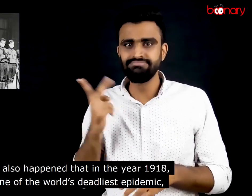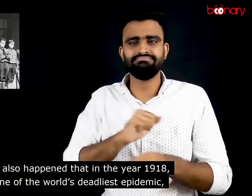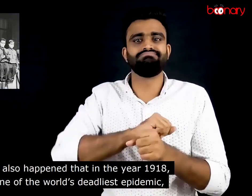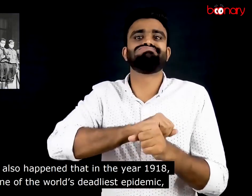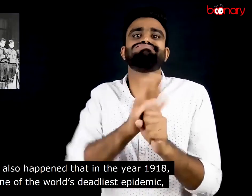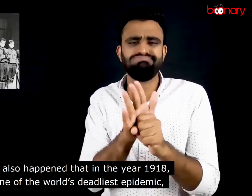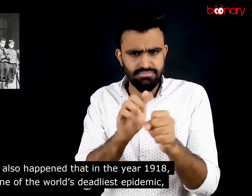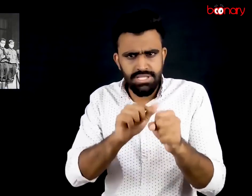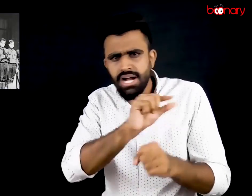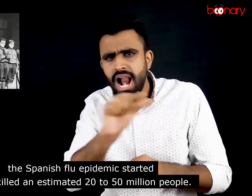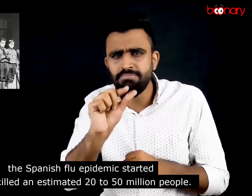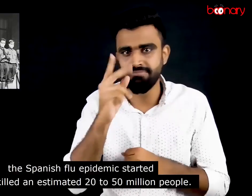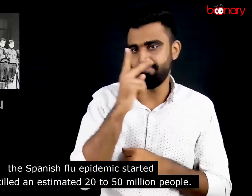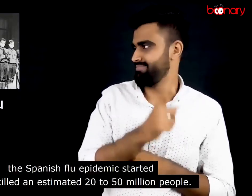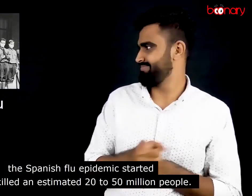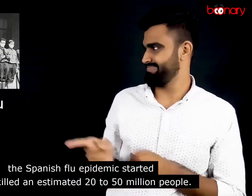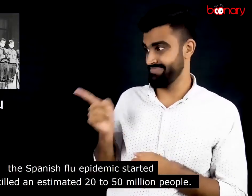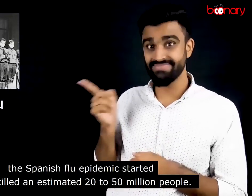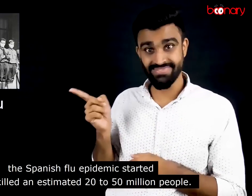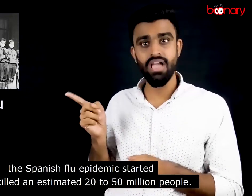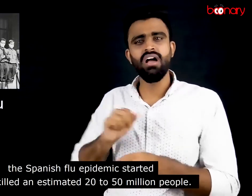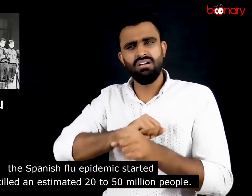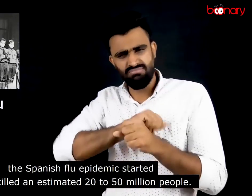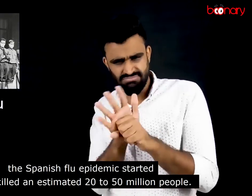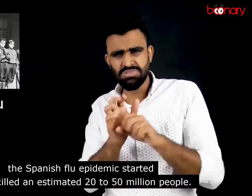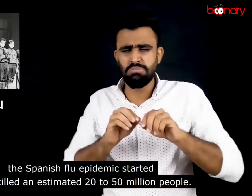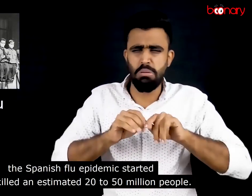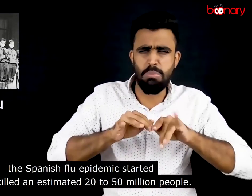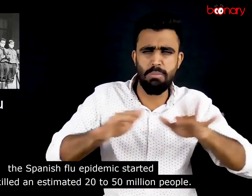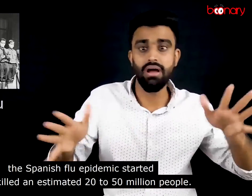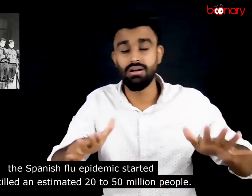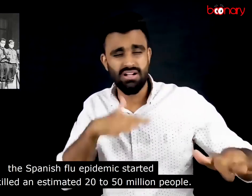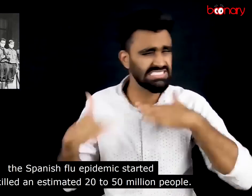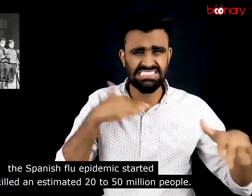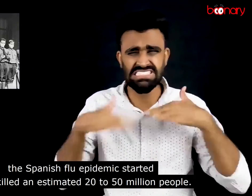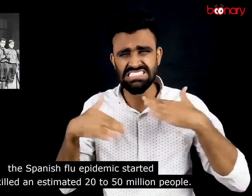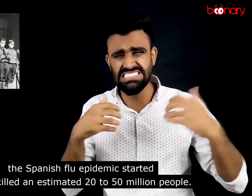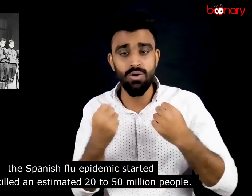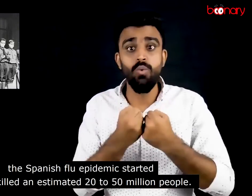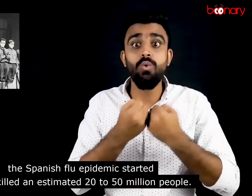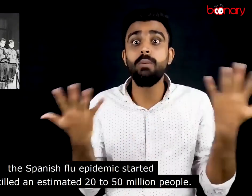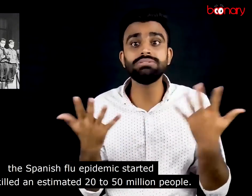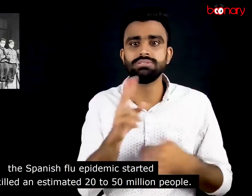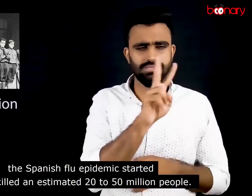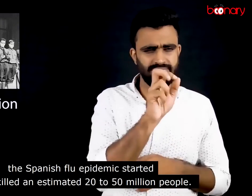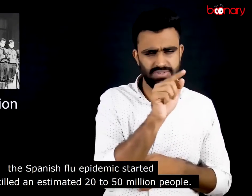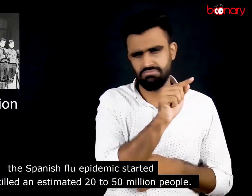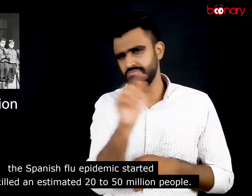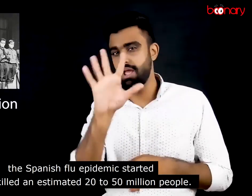deadliest epidemic, the Spanish flu epidemic, started, which killed an estimated 20 to 50 million